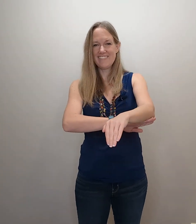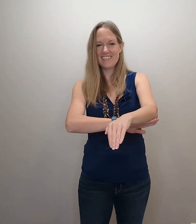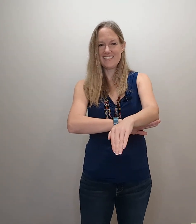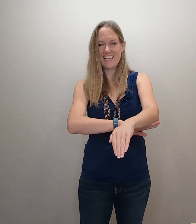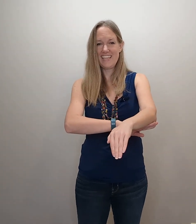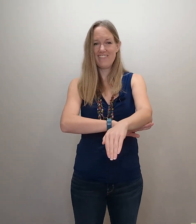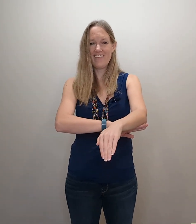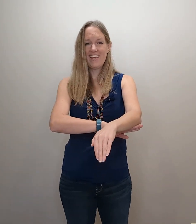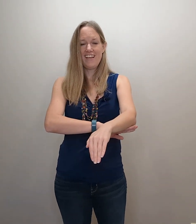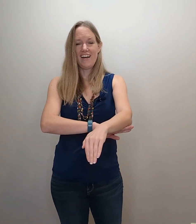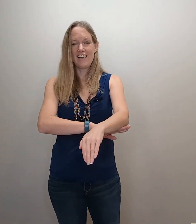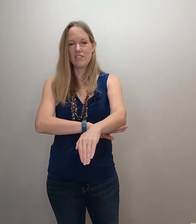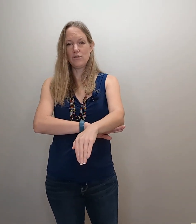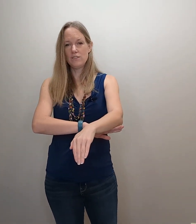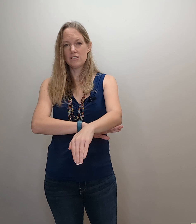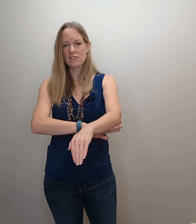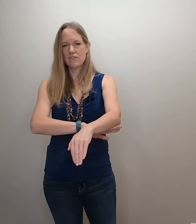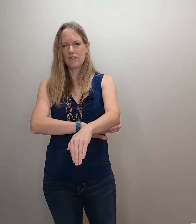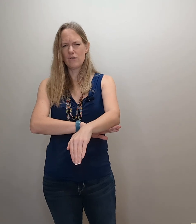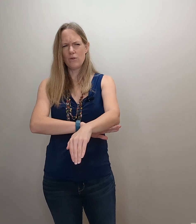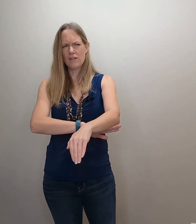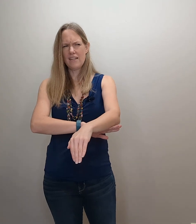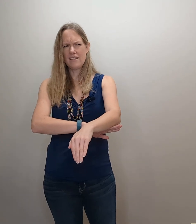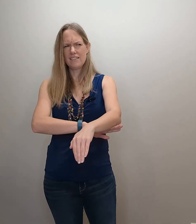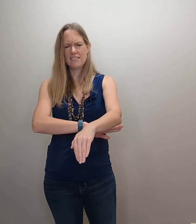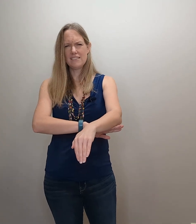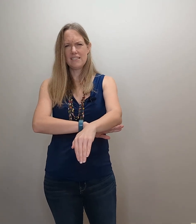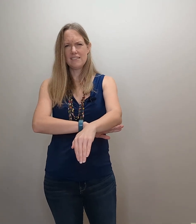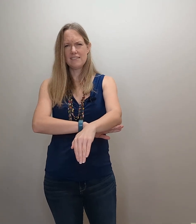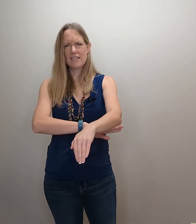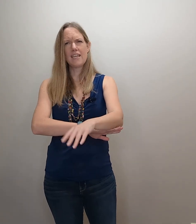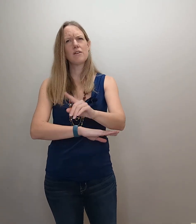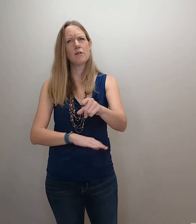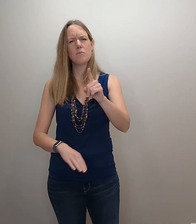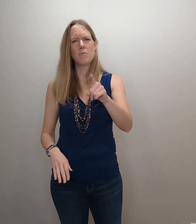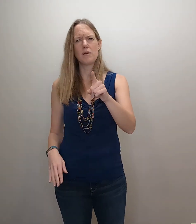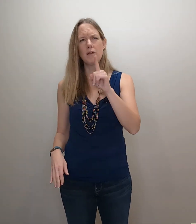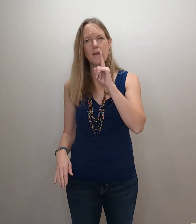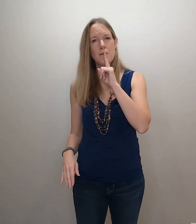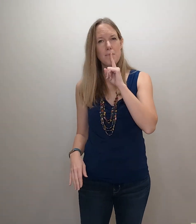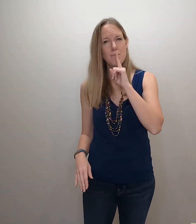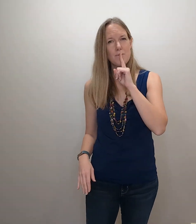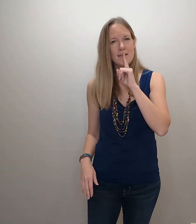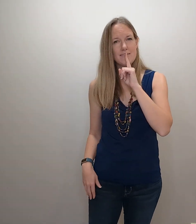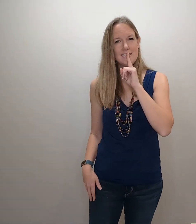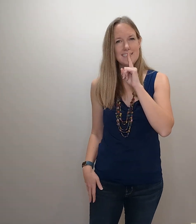of the same. You deserve the glory, I think she says. I can't quite remember, but I remember whatever she